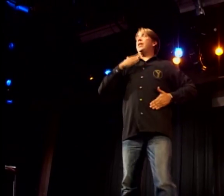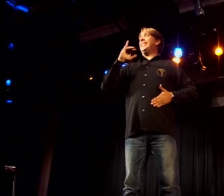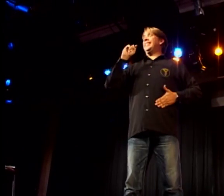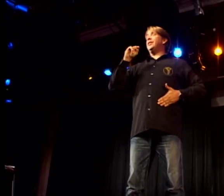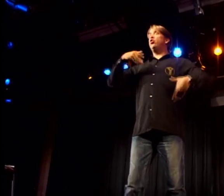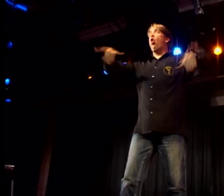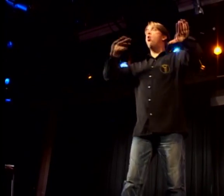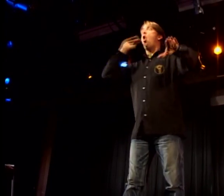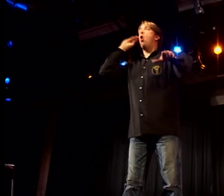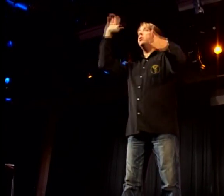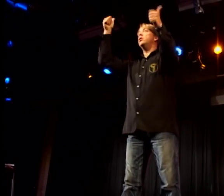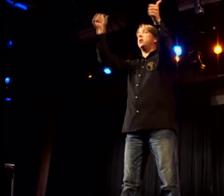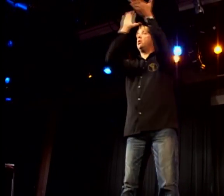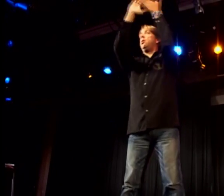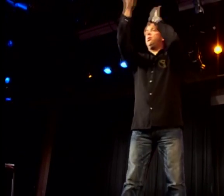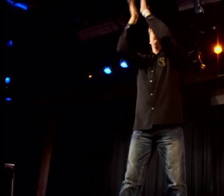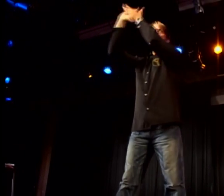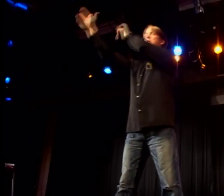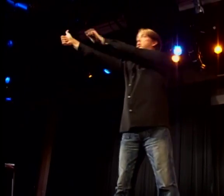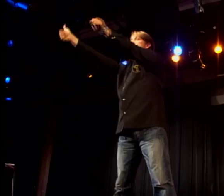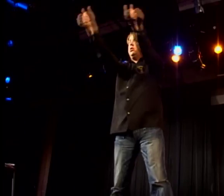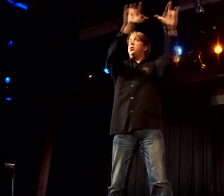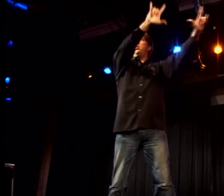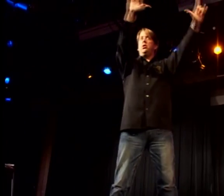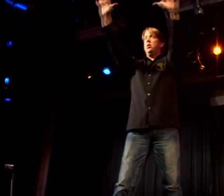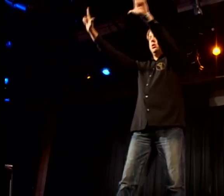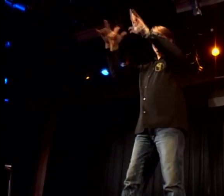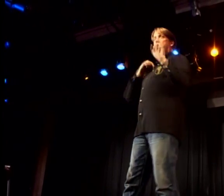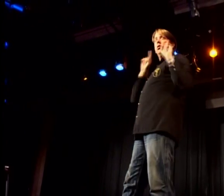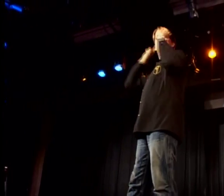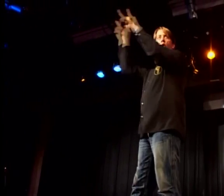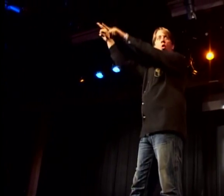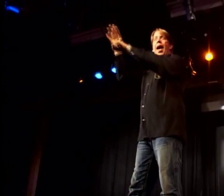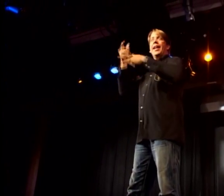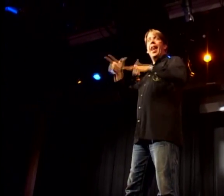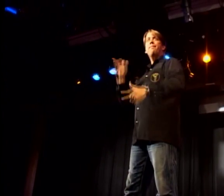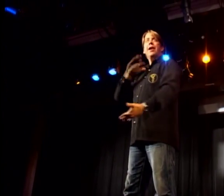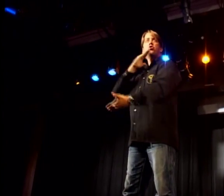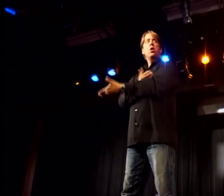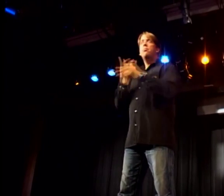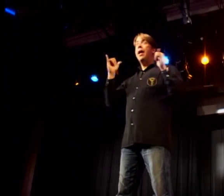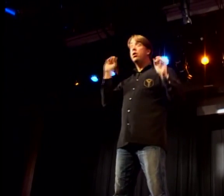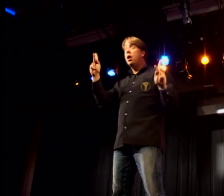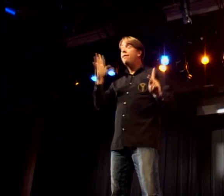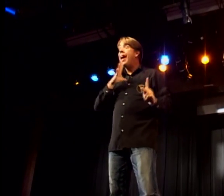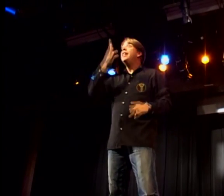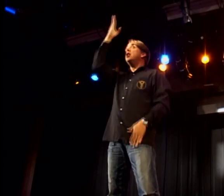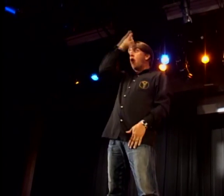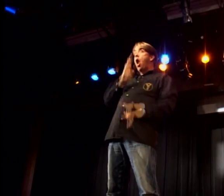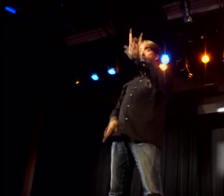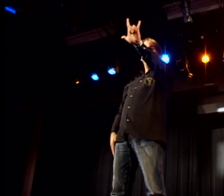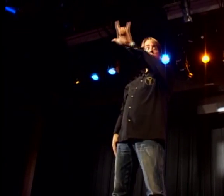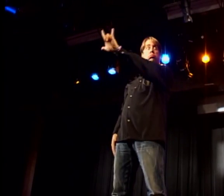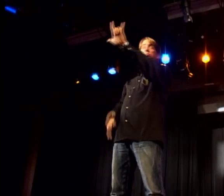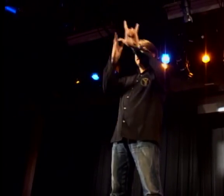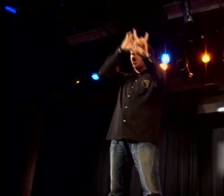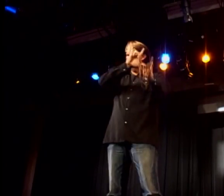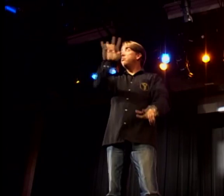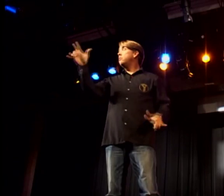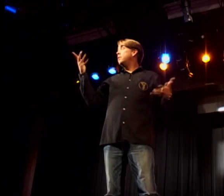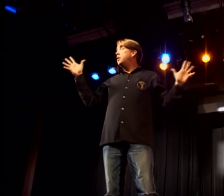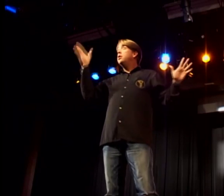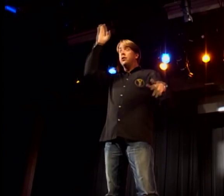go home now. We're going to slap your hands on the way out, and we're just going to go back and let her play. Okay, so God is love. God is